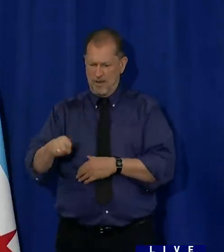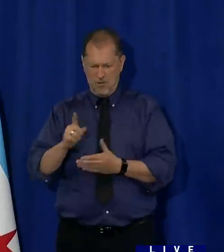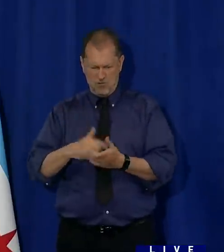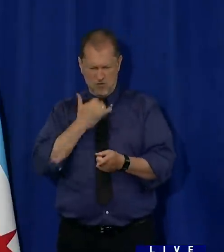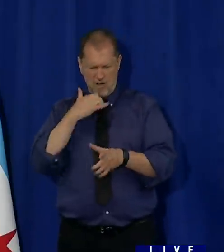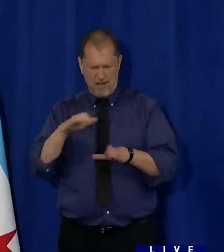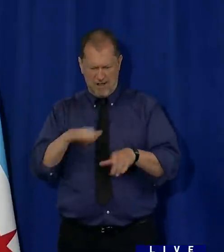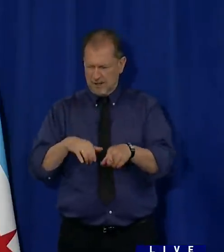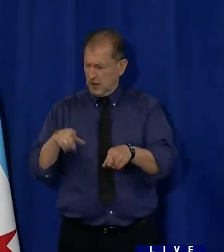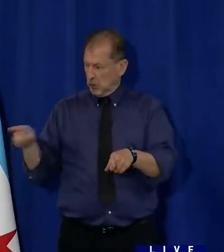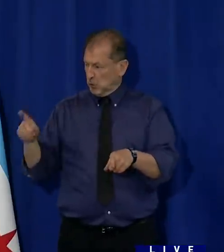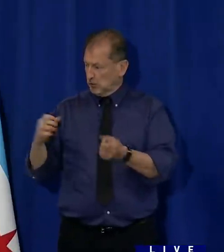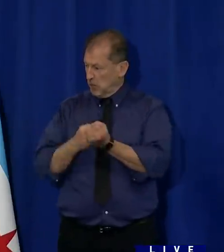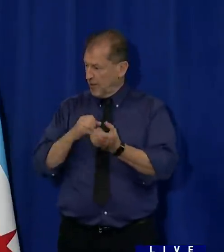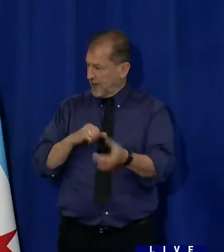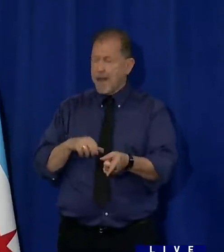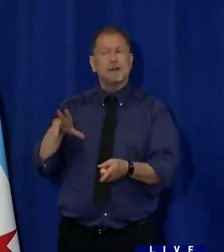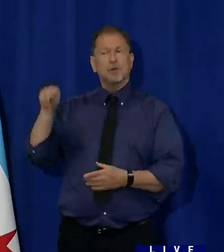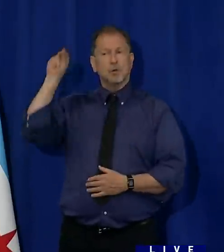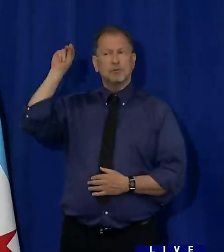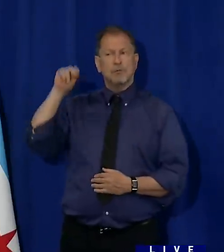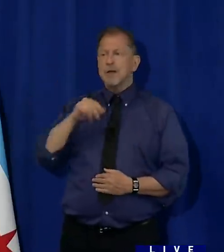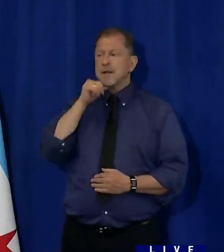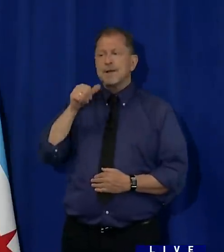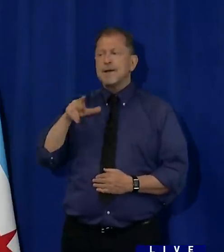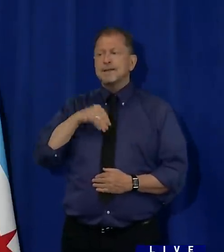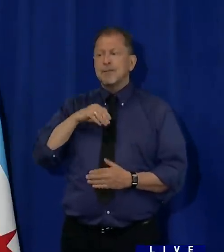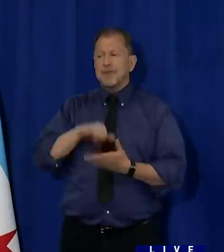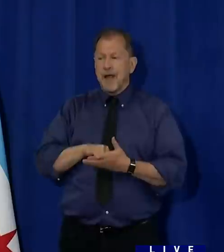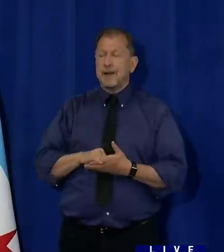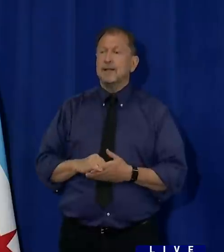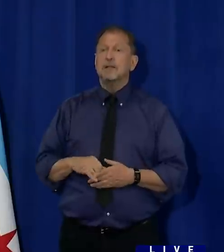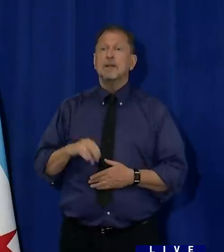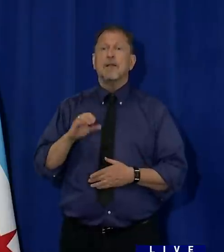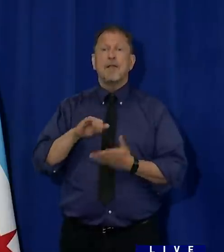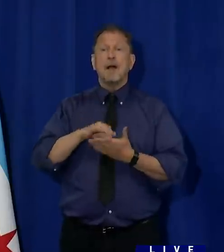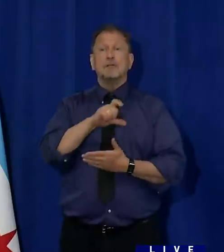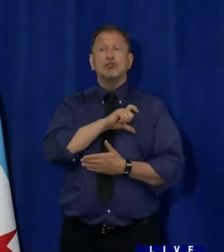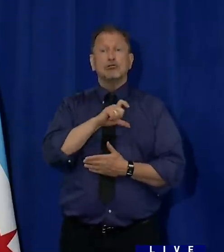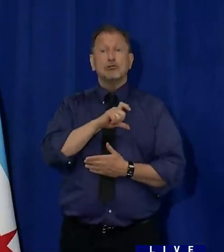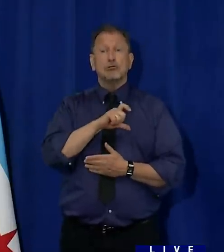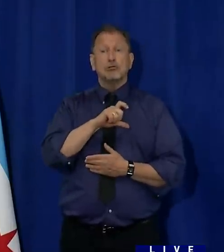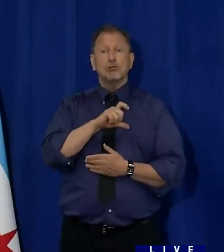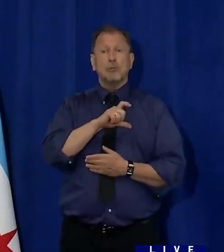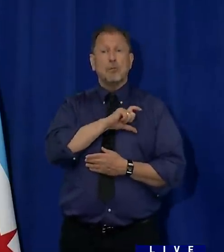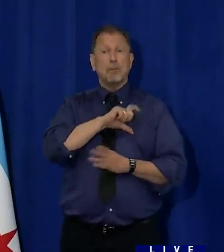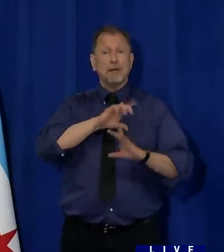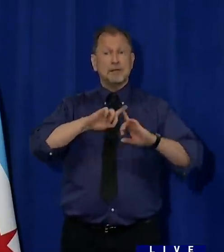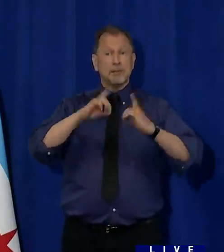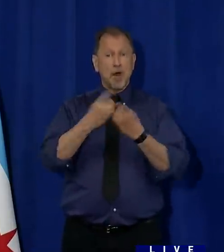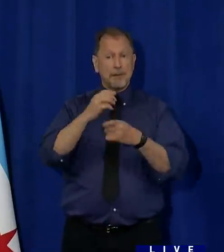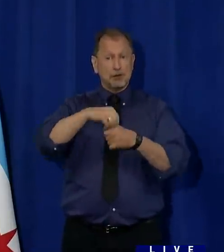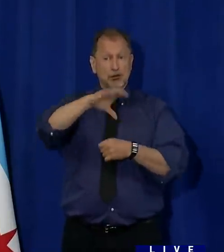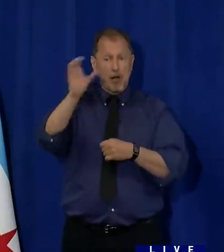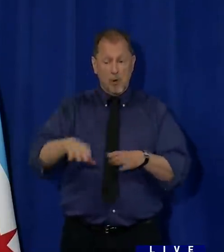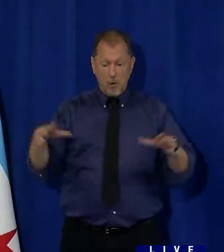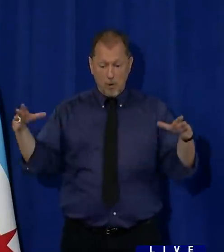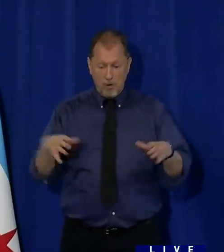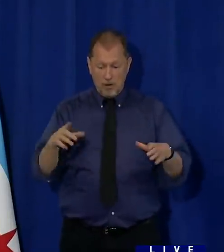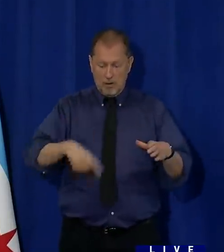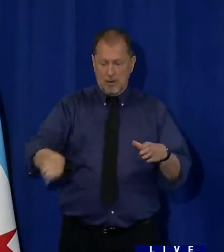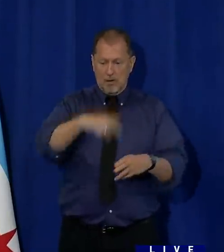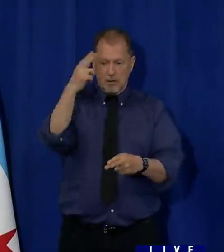misconduct. That the integrity of the Chicago Police Department is far more important than